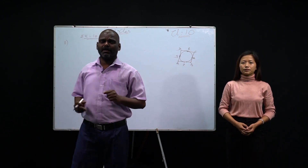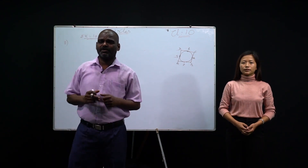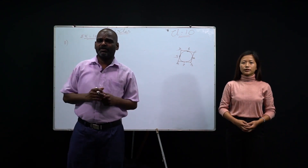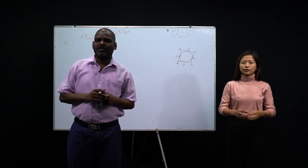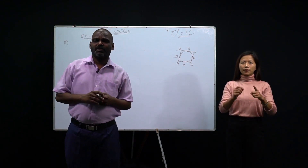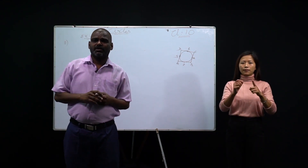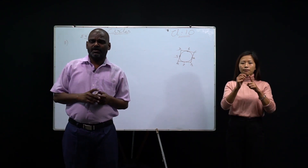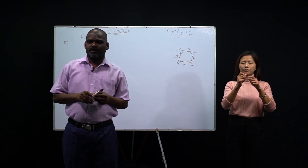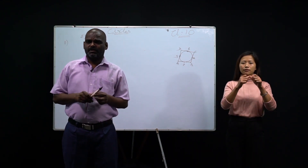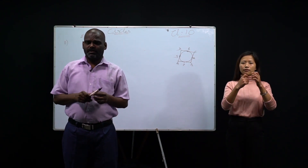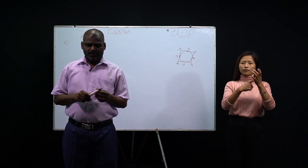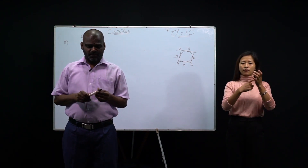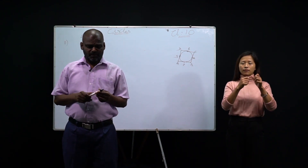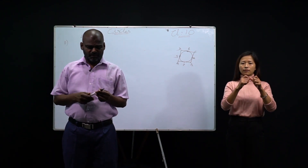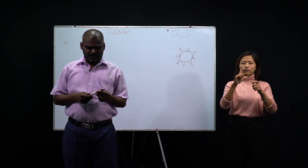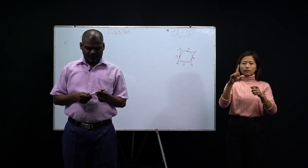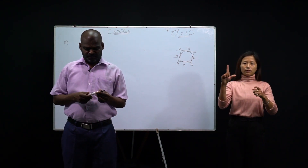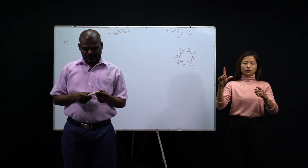Parallelograms.